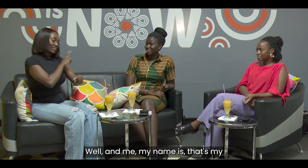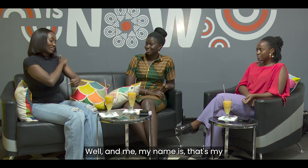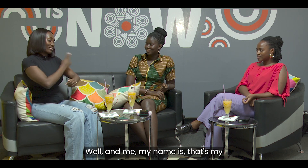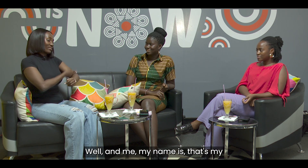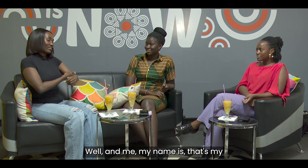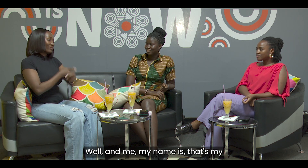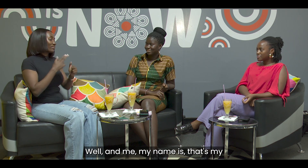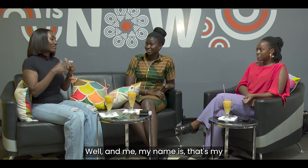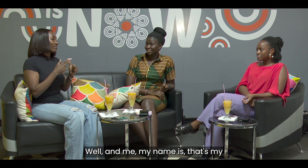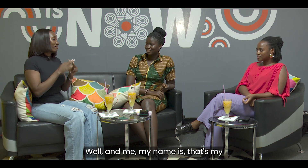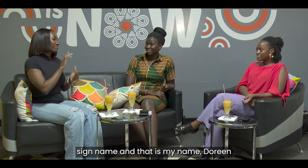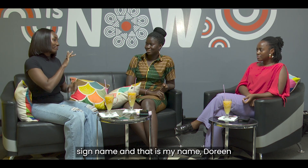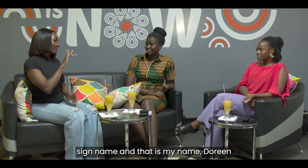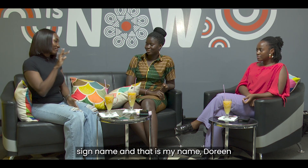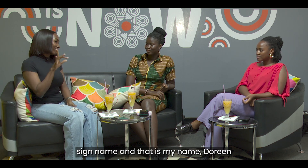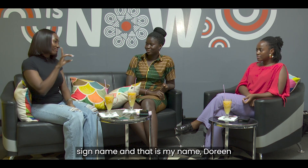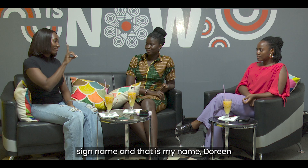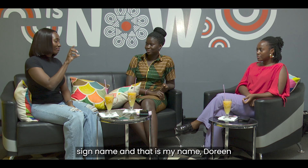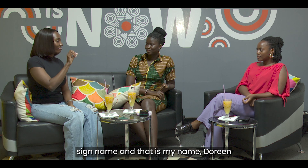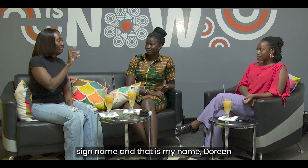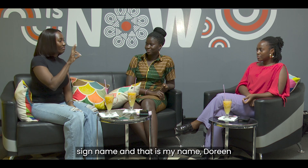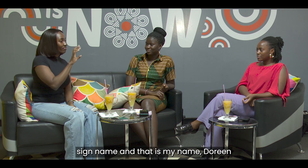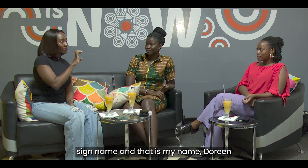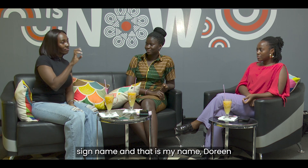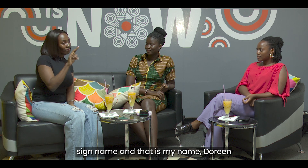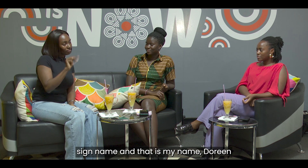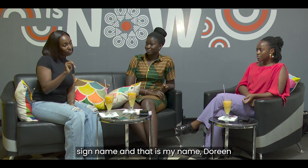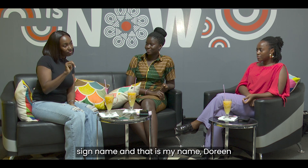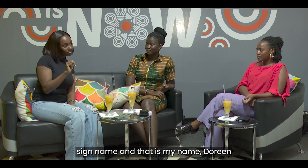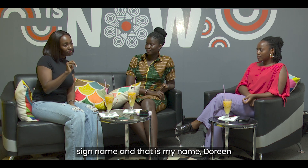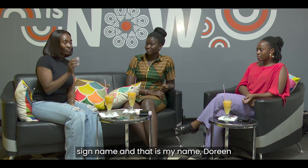is, that's my sign name, and that is my name, Doreen